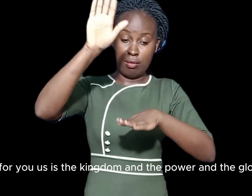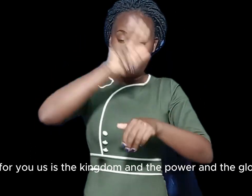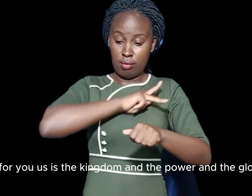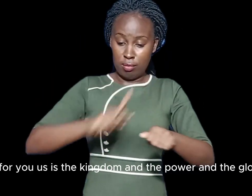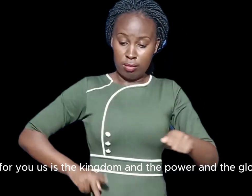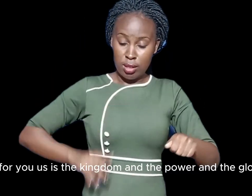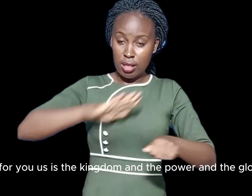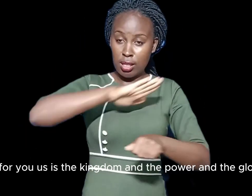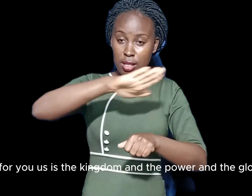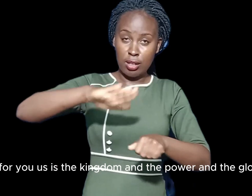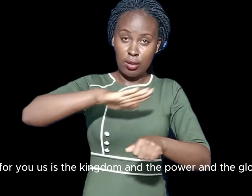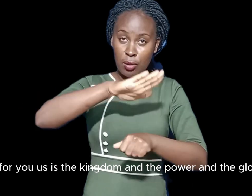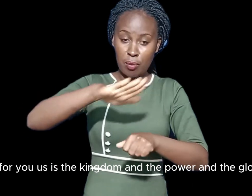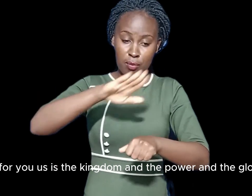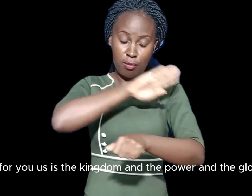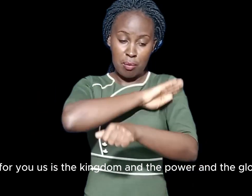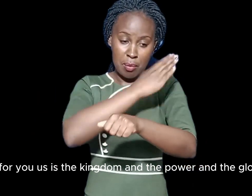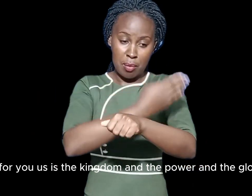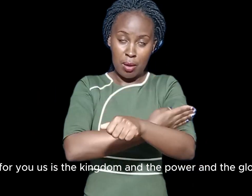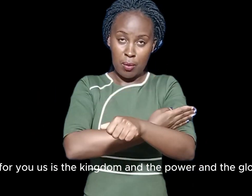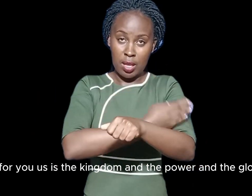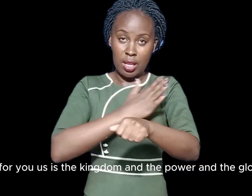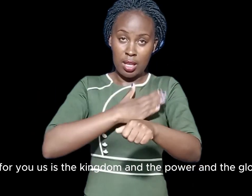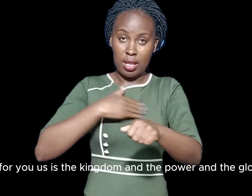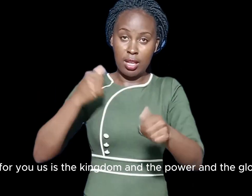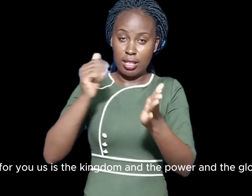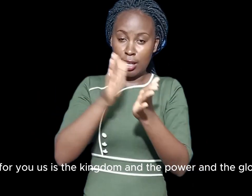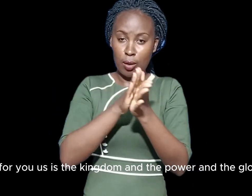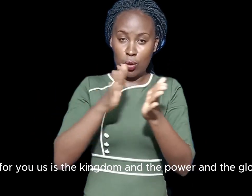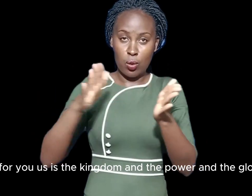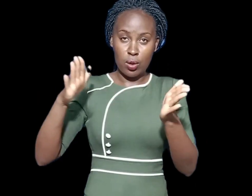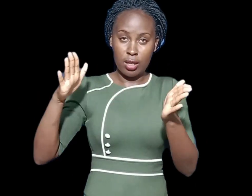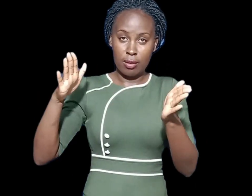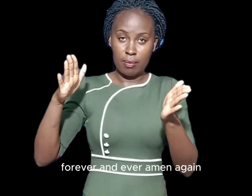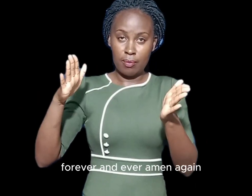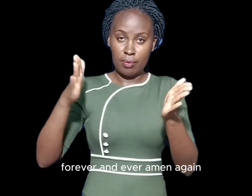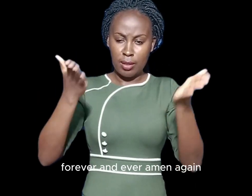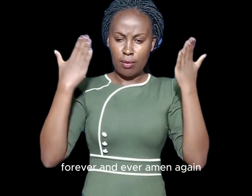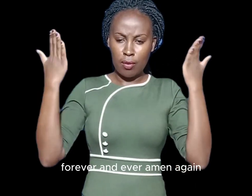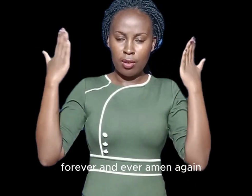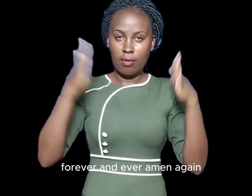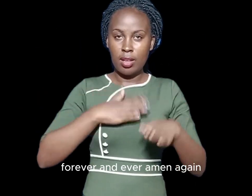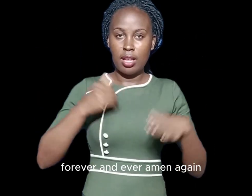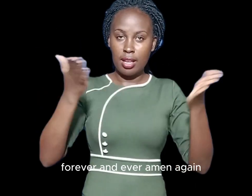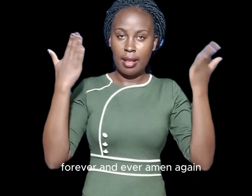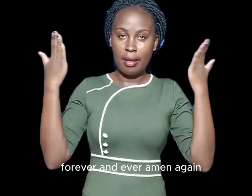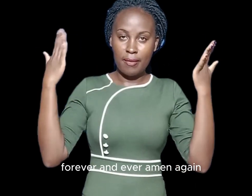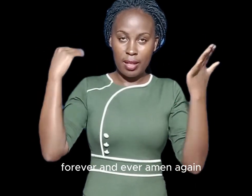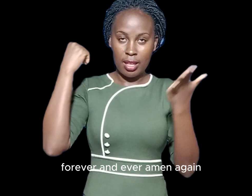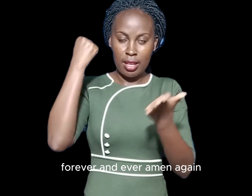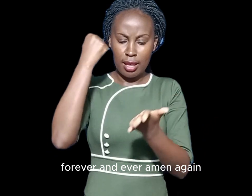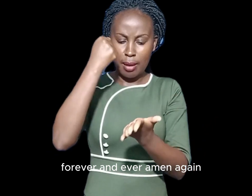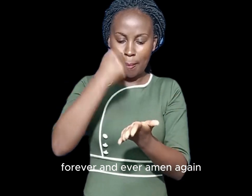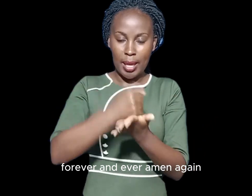and the power and the glory forever and ever. Amen.